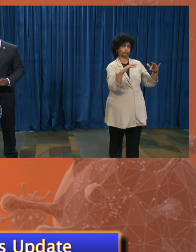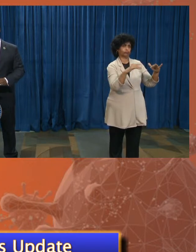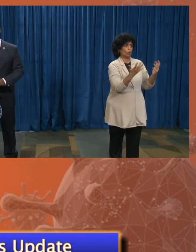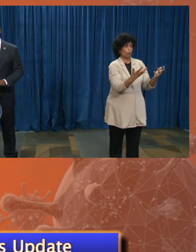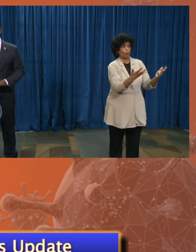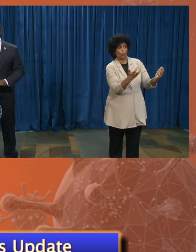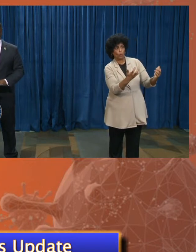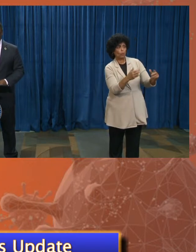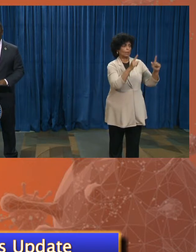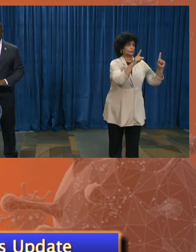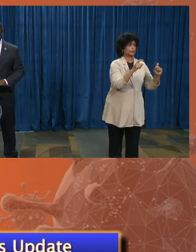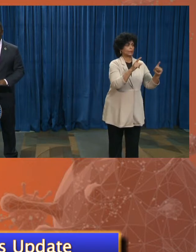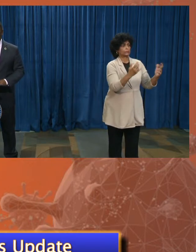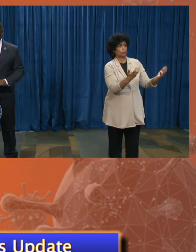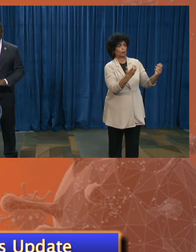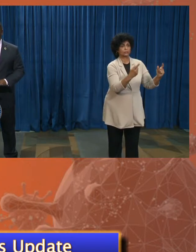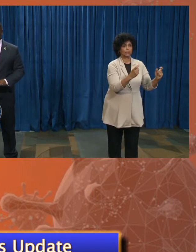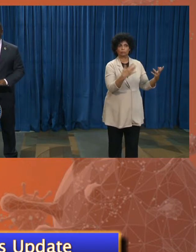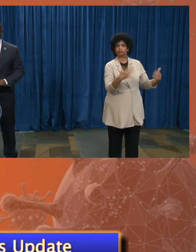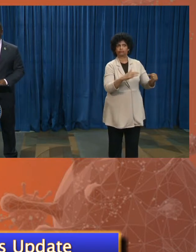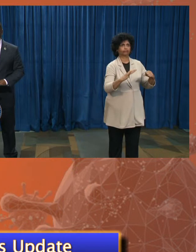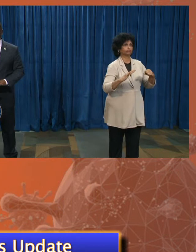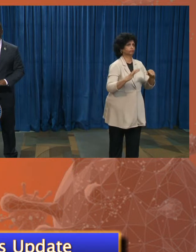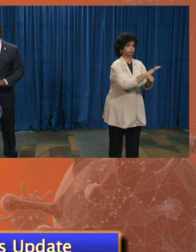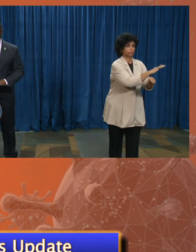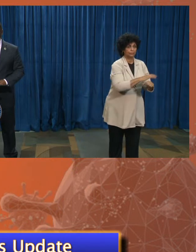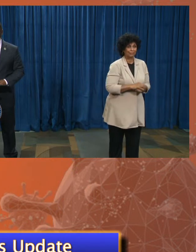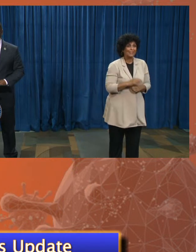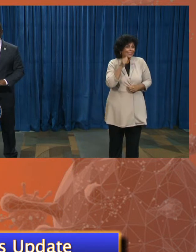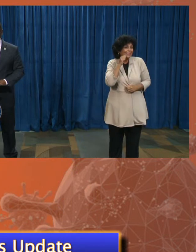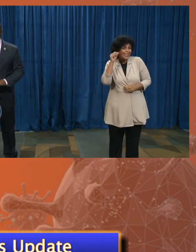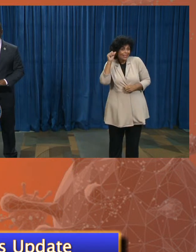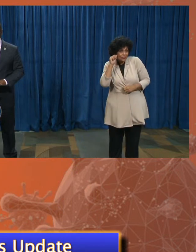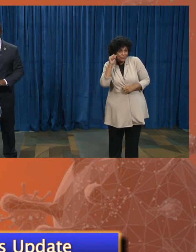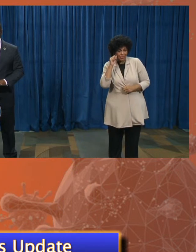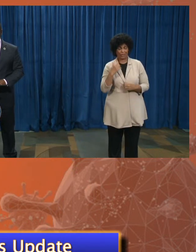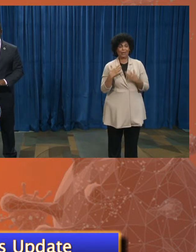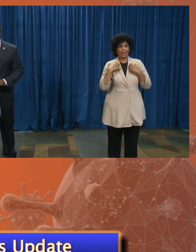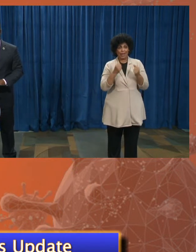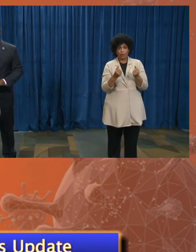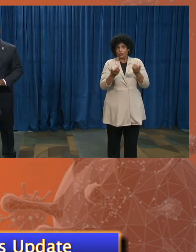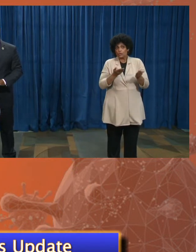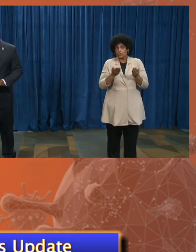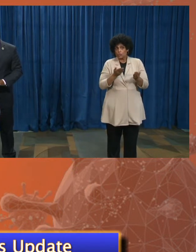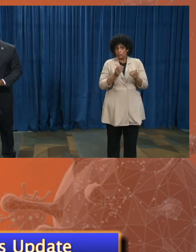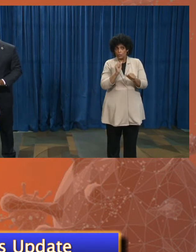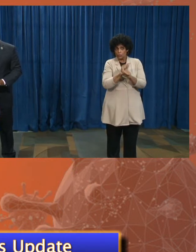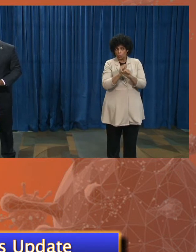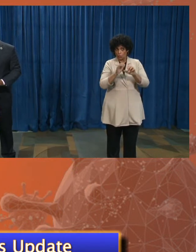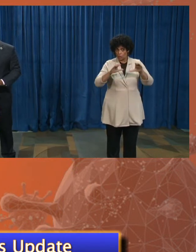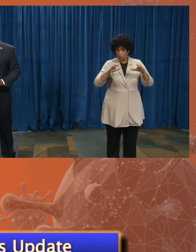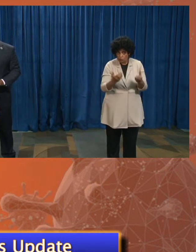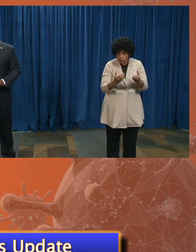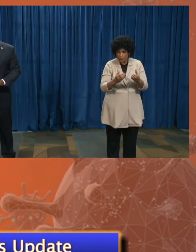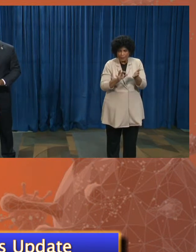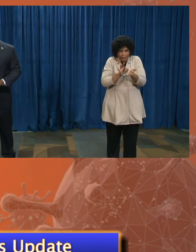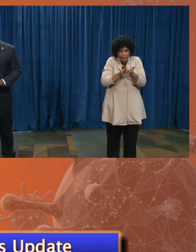to be tested. In fact, yesterday alone, our health services workers administered a